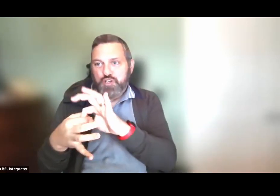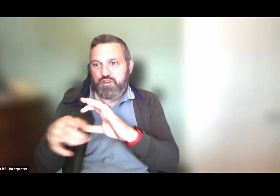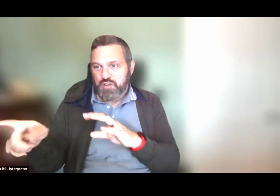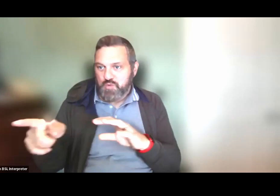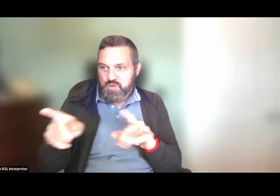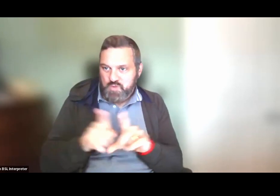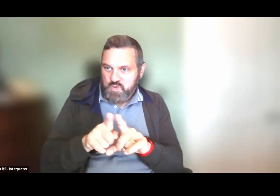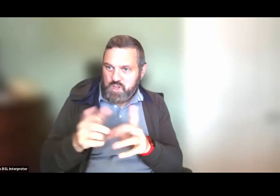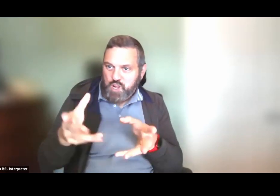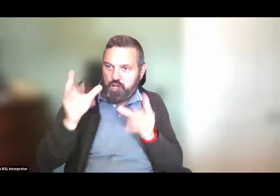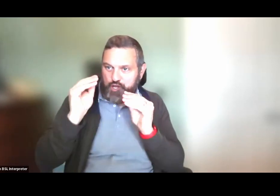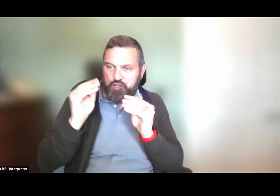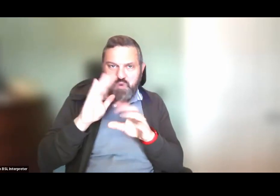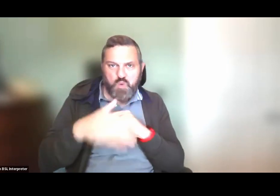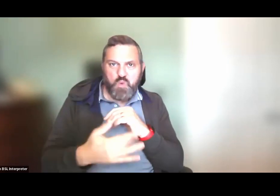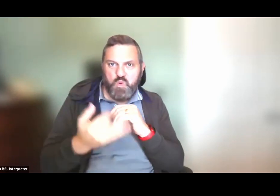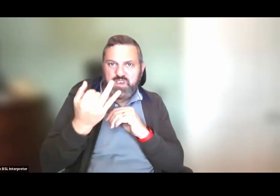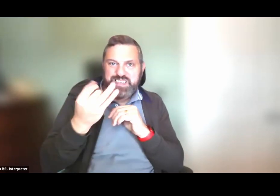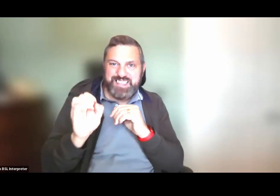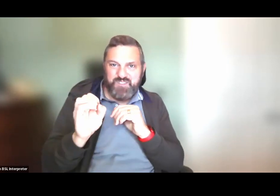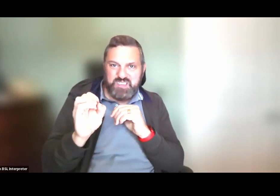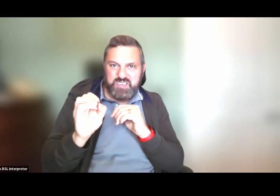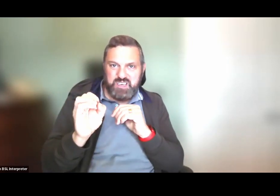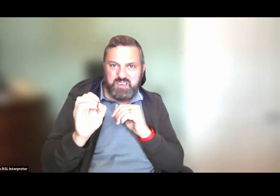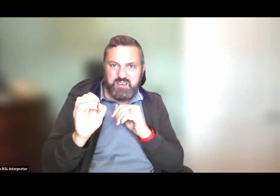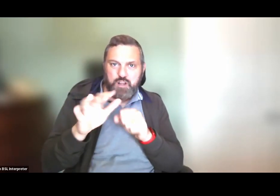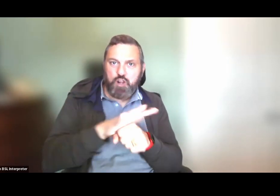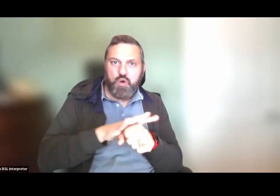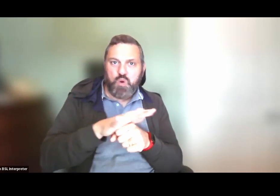too. So there are over 70 local